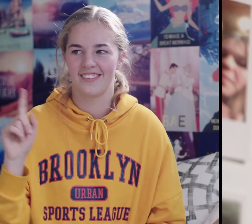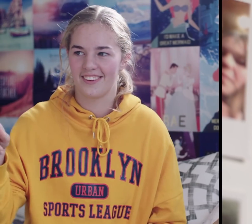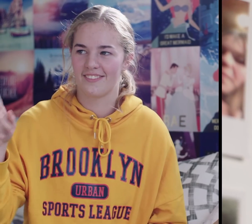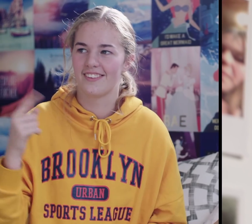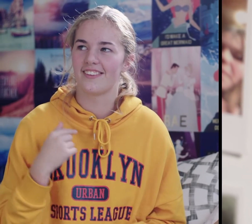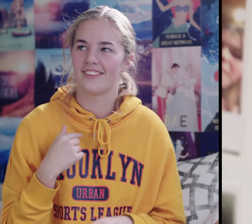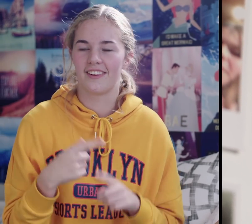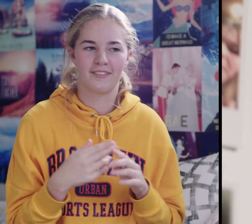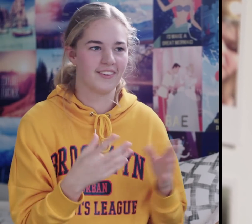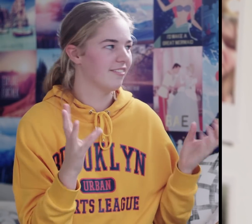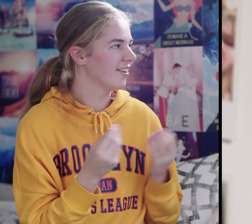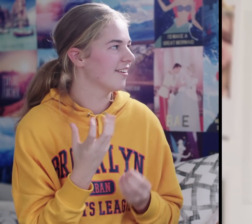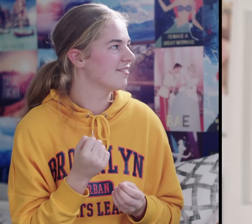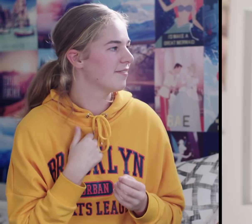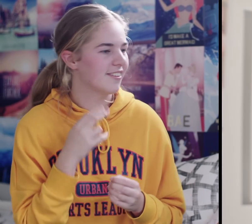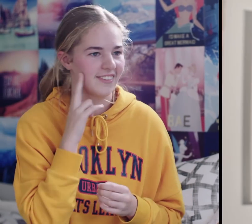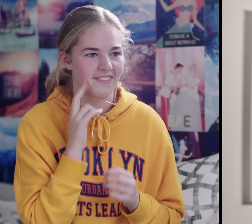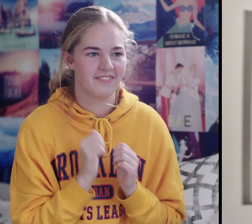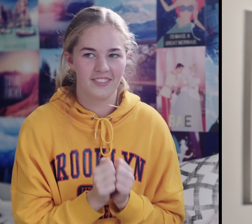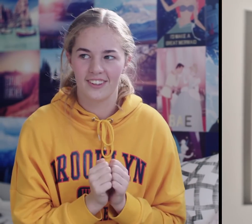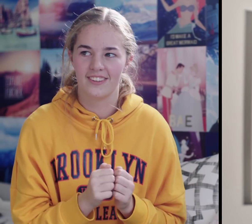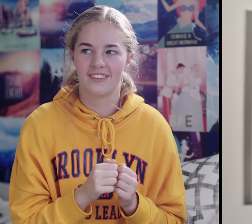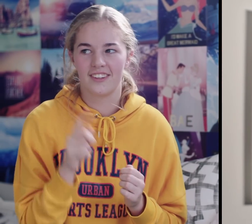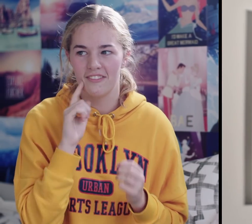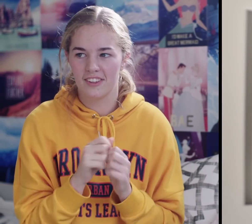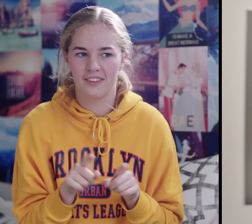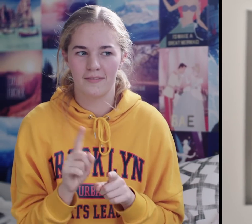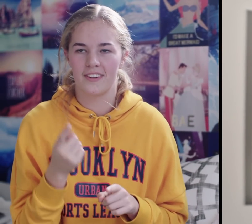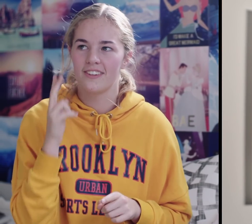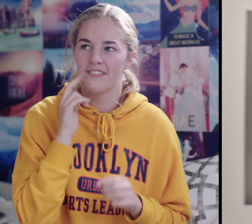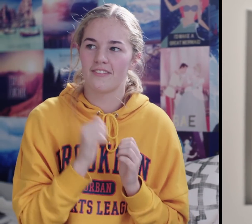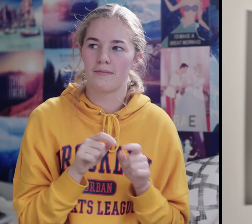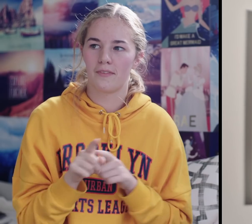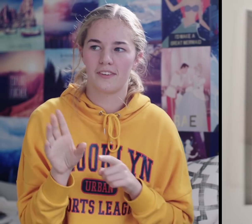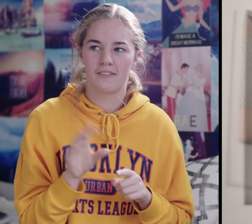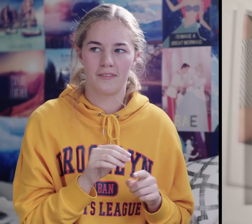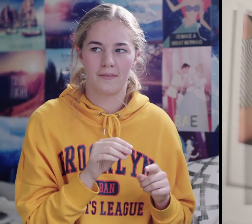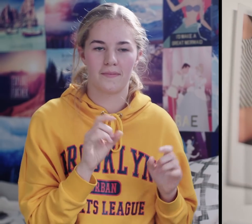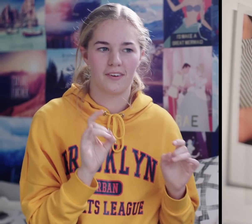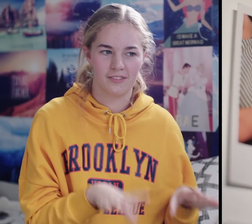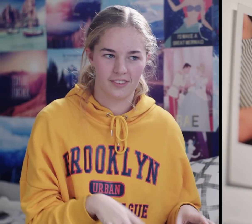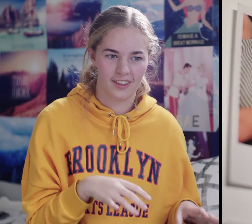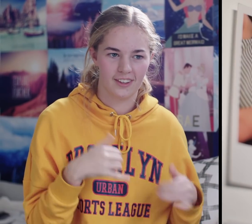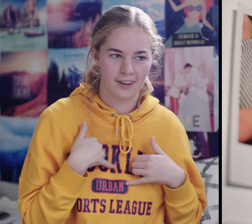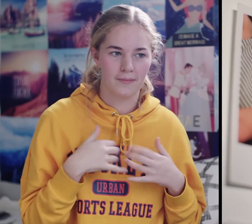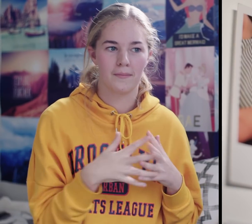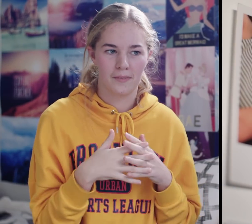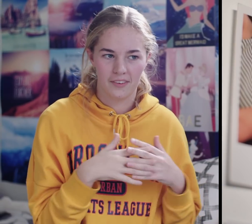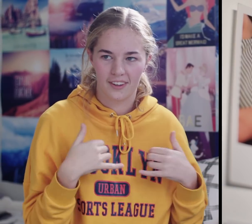room. My deaf friends and my hearing friends as well. Most of my deaf friends I met in